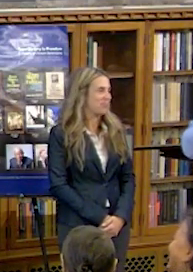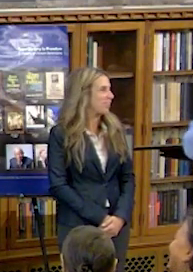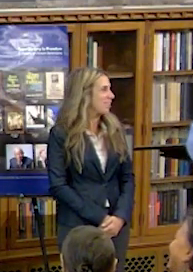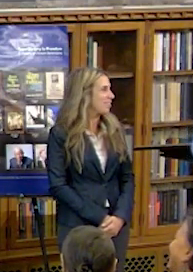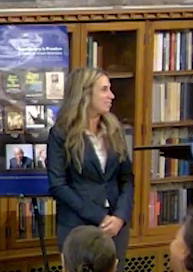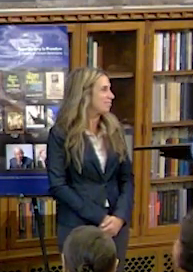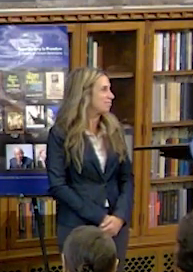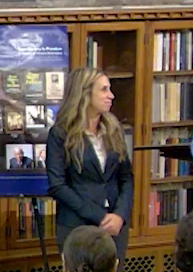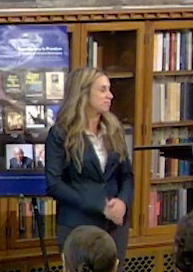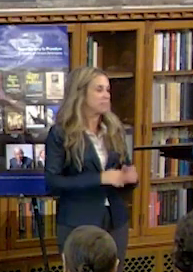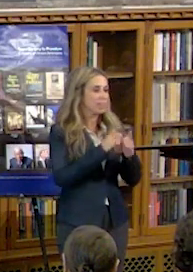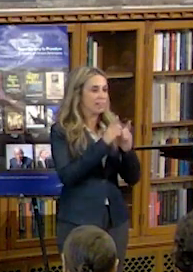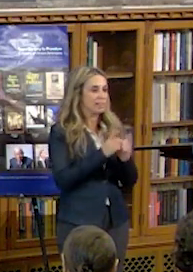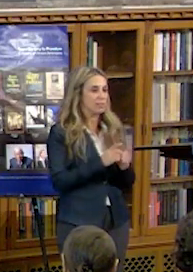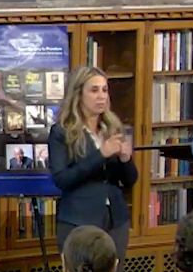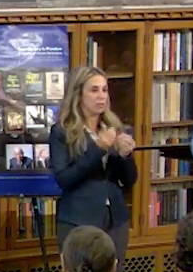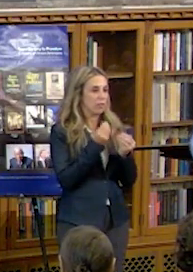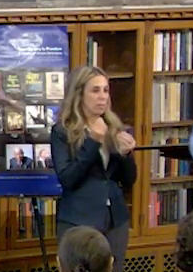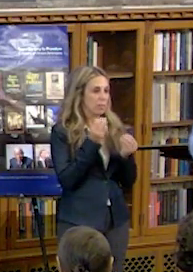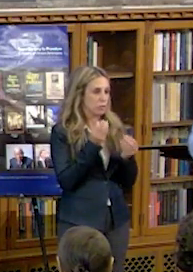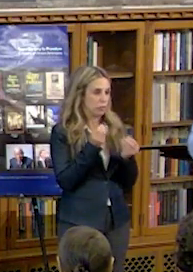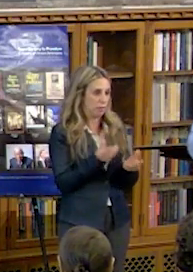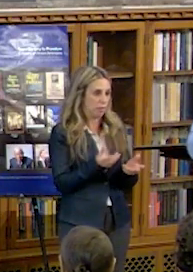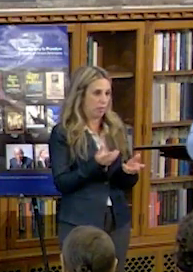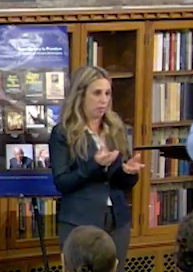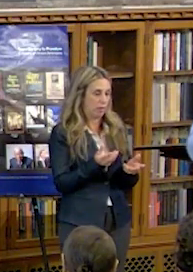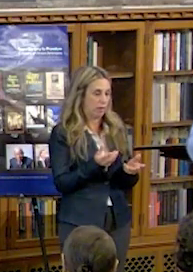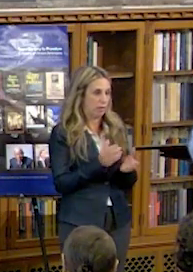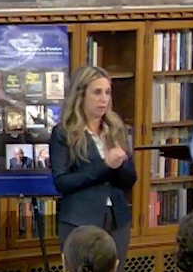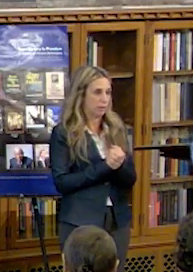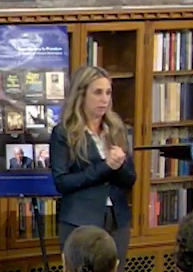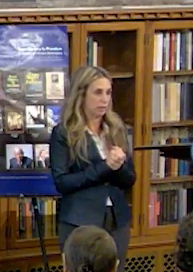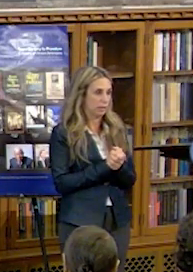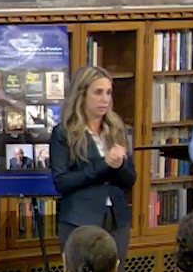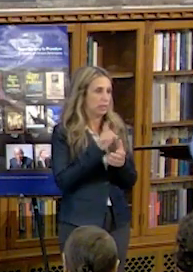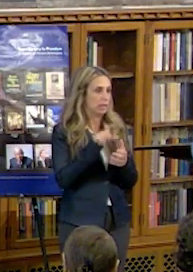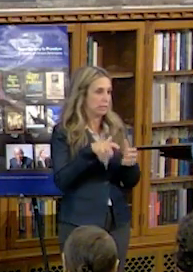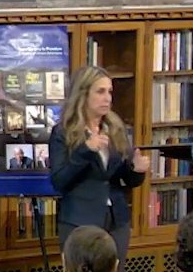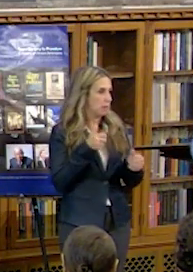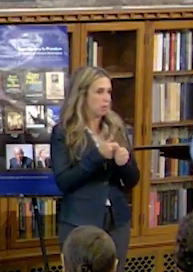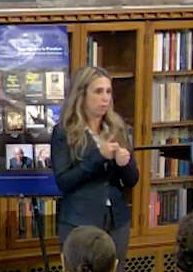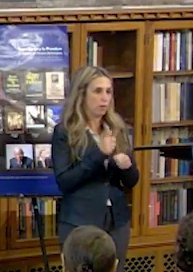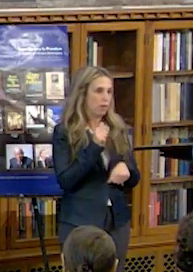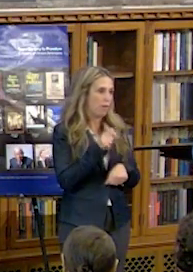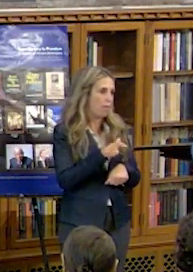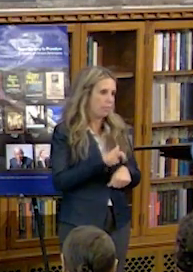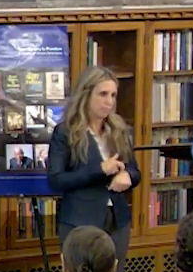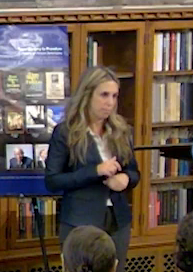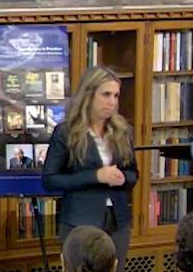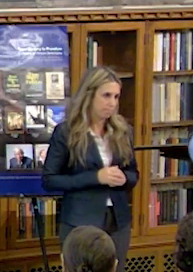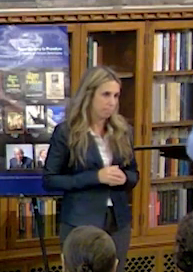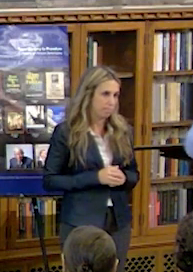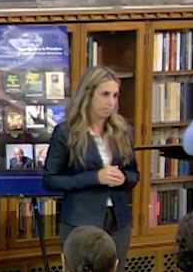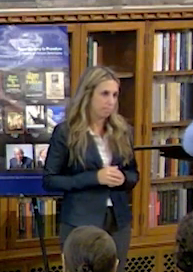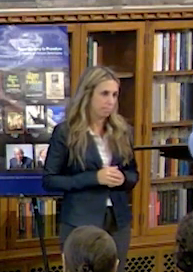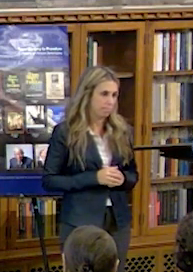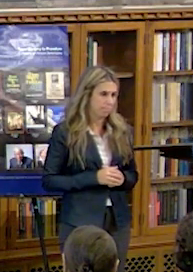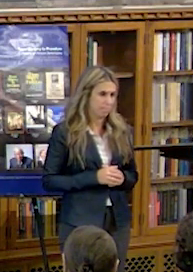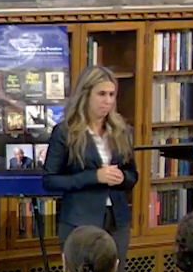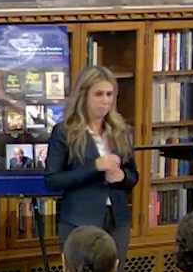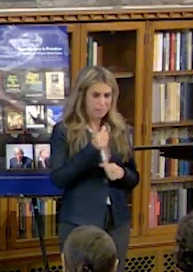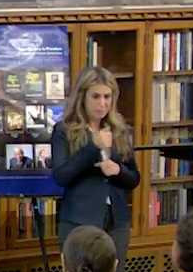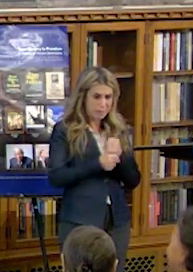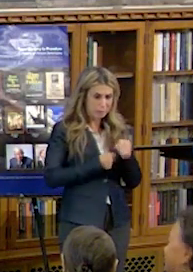um digital materials need to be upgraded all the time and I wouldn't even just put a